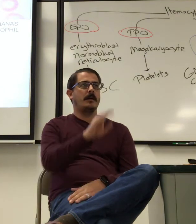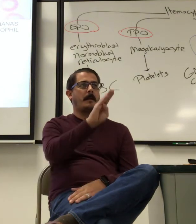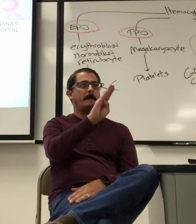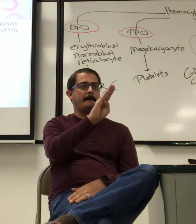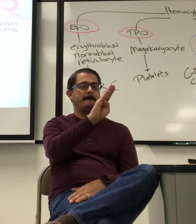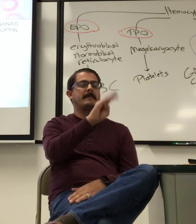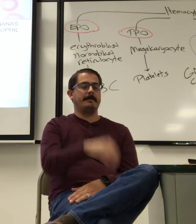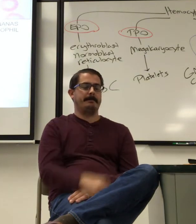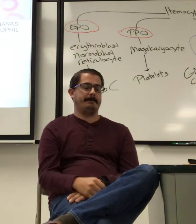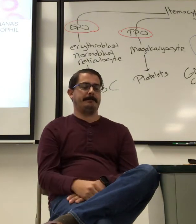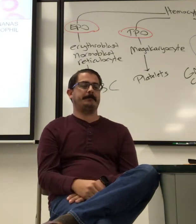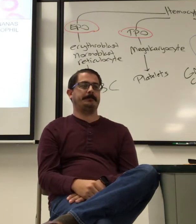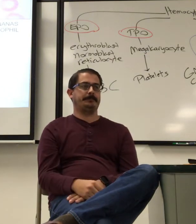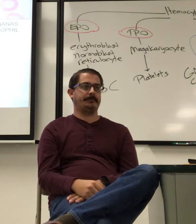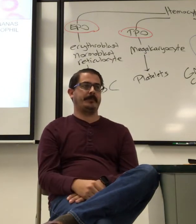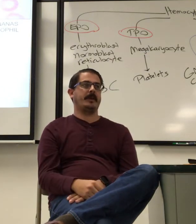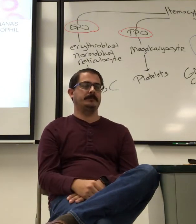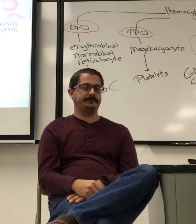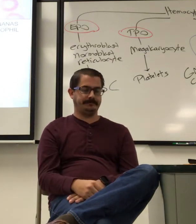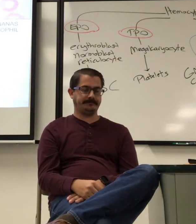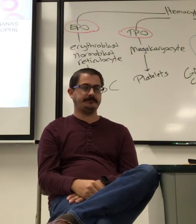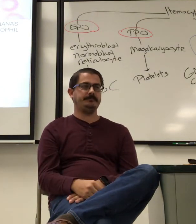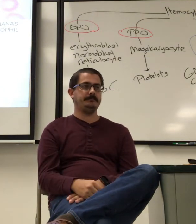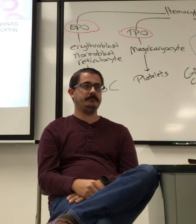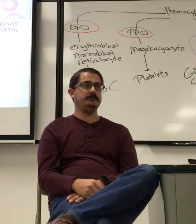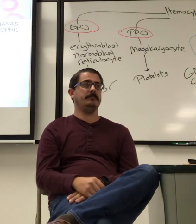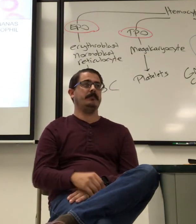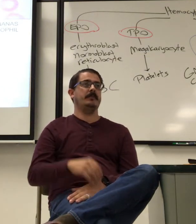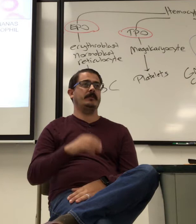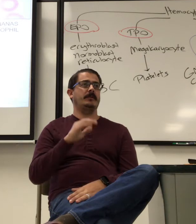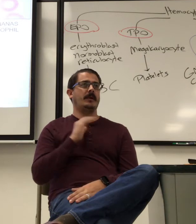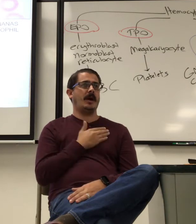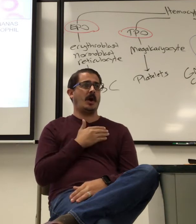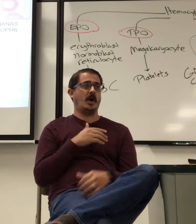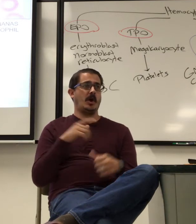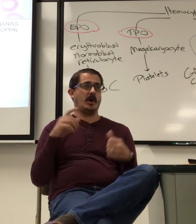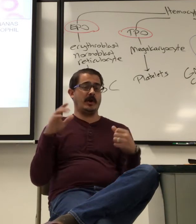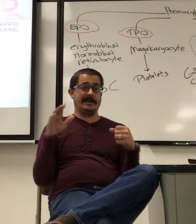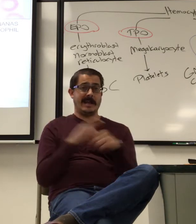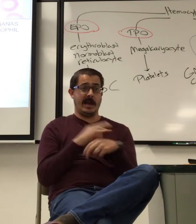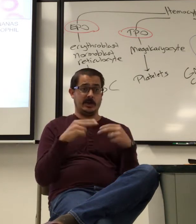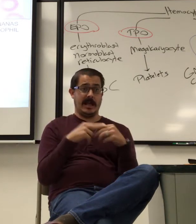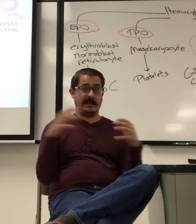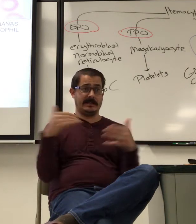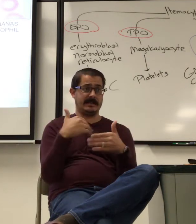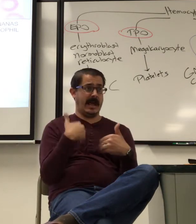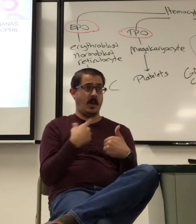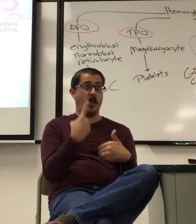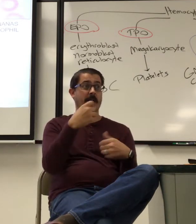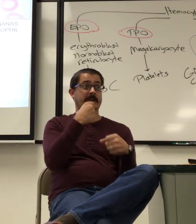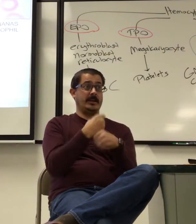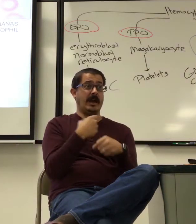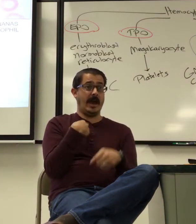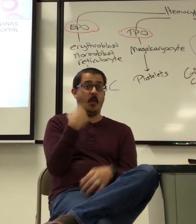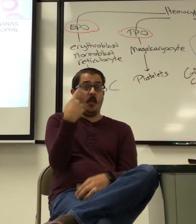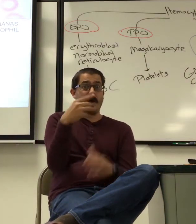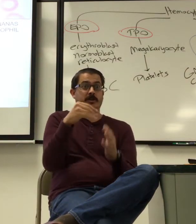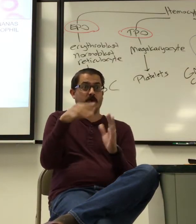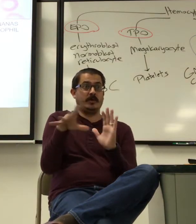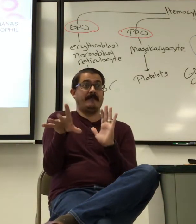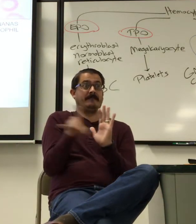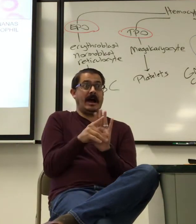Basophil, the one listed last. And in fact, our entire slide collection, I think 1 year, I had one student find one. That was